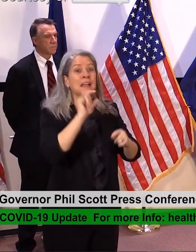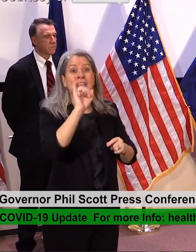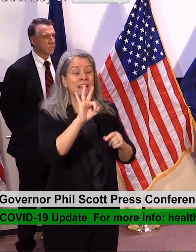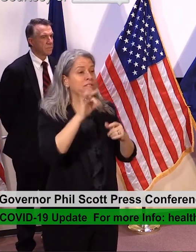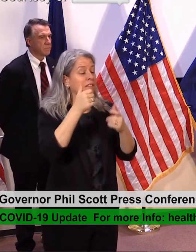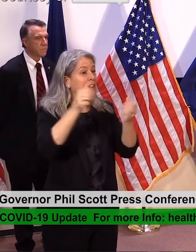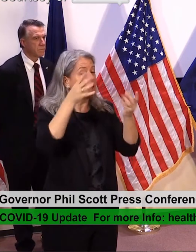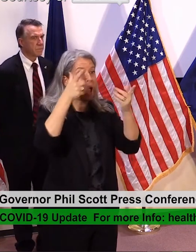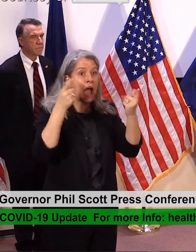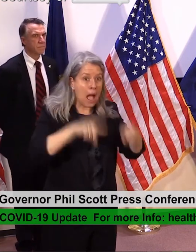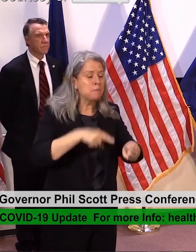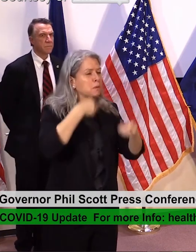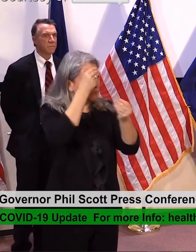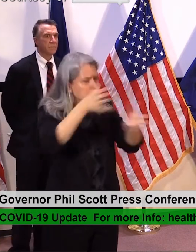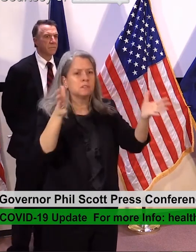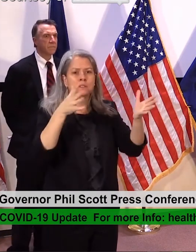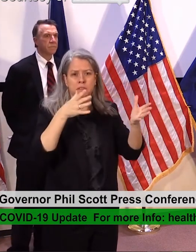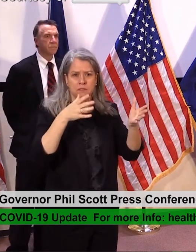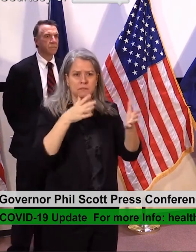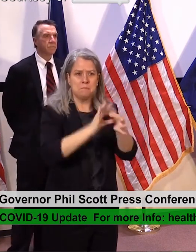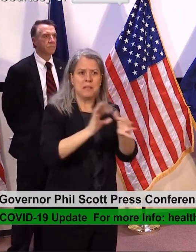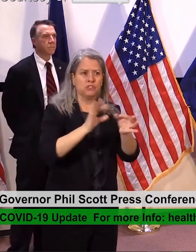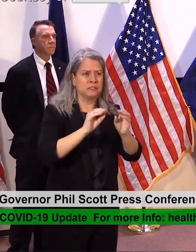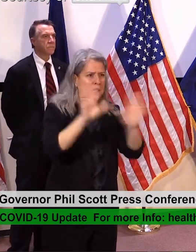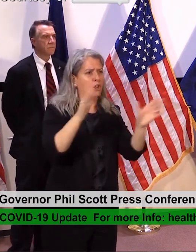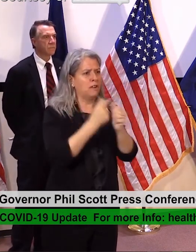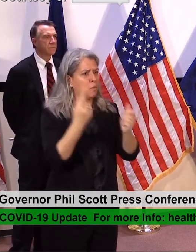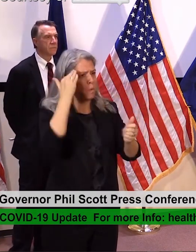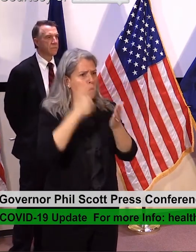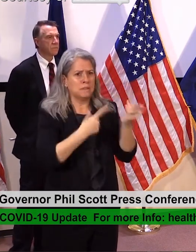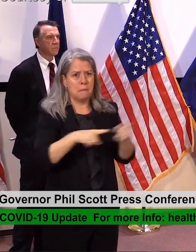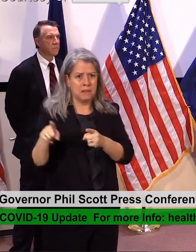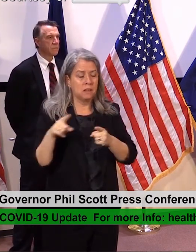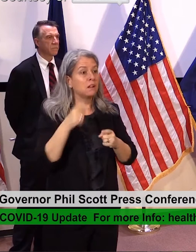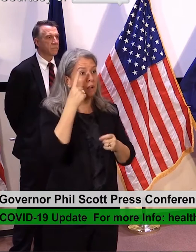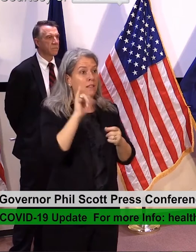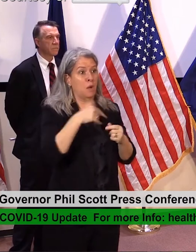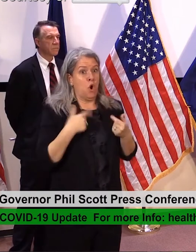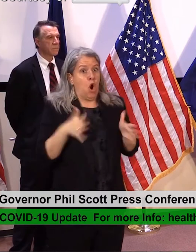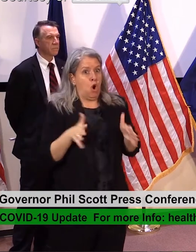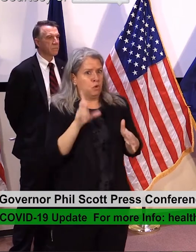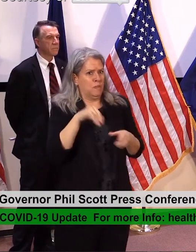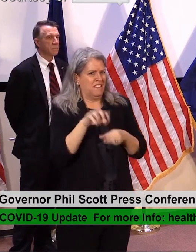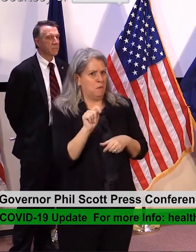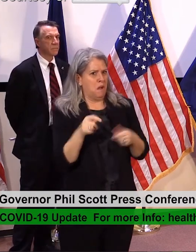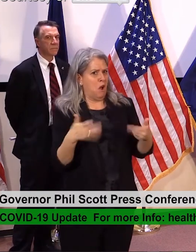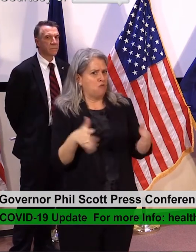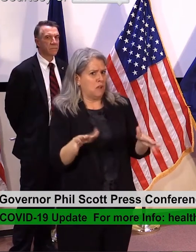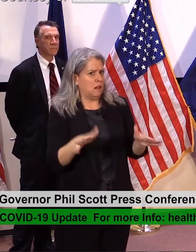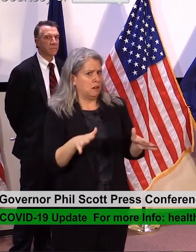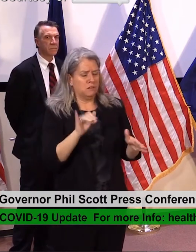occurs. This work is happening now with every long-term care facility in the state, and it has been